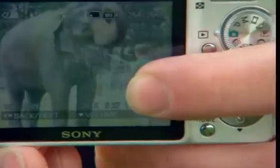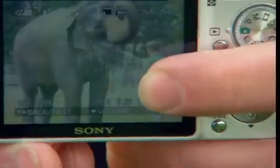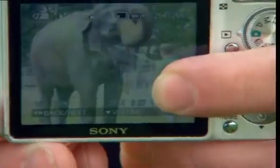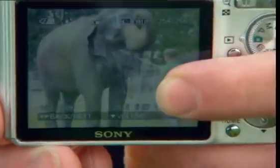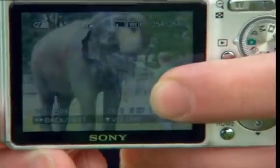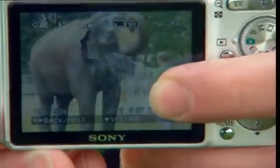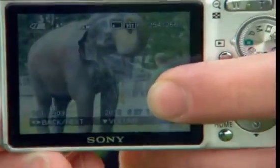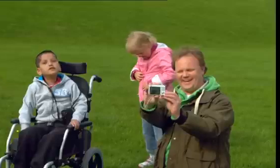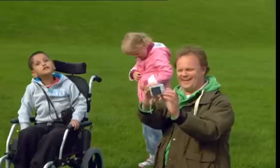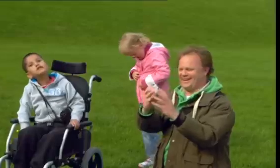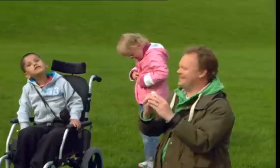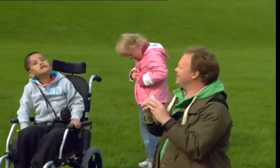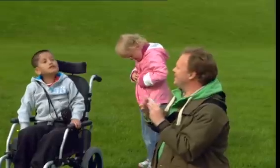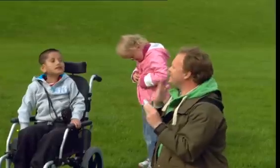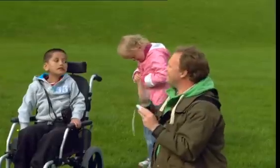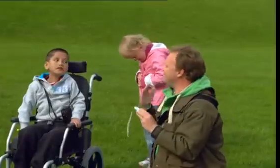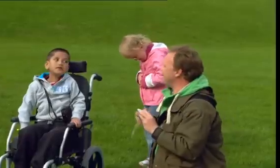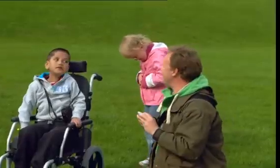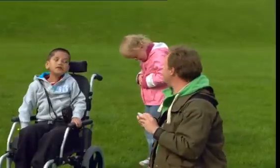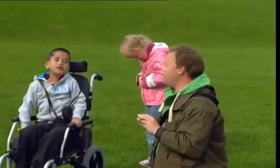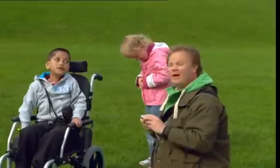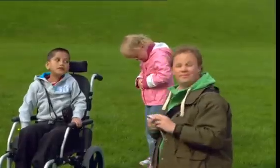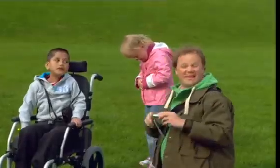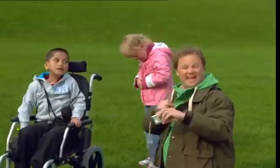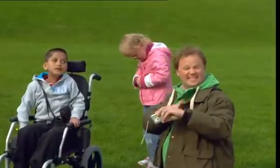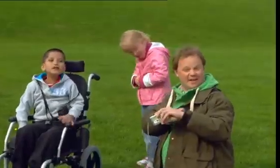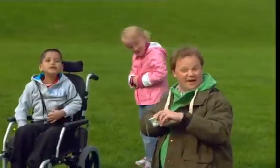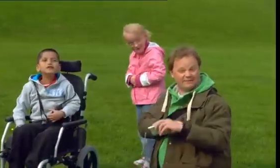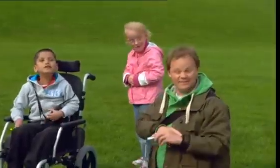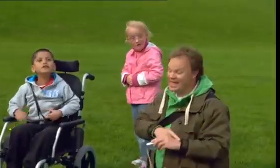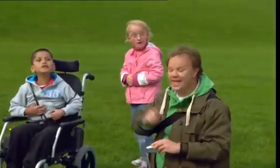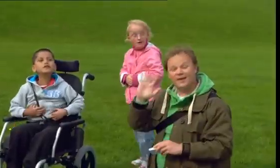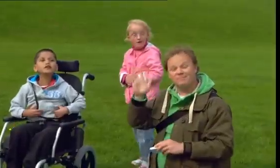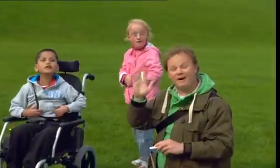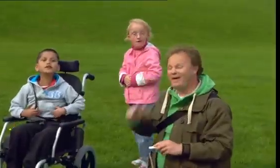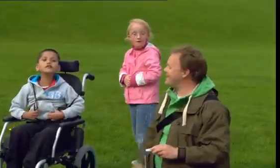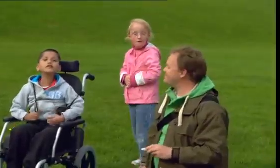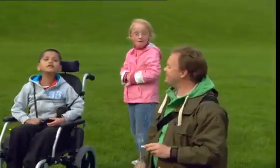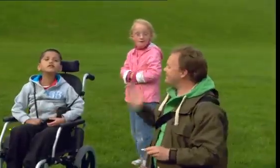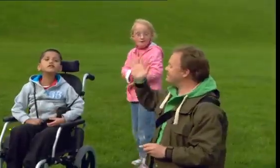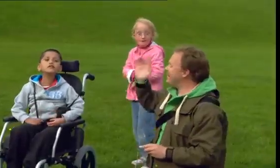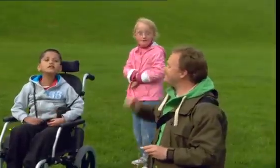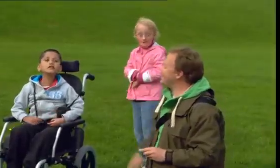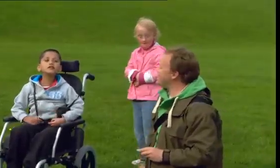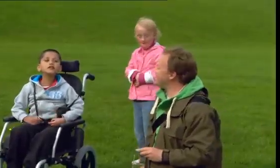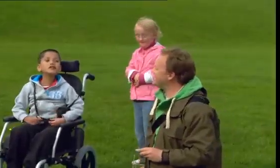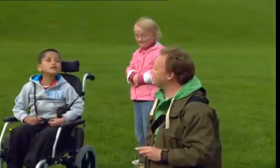at that. Thank you, Danny. Well, it's time to say goodbye. Goodbye, Danny.